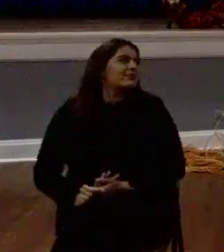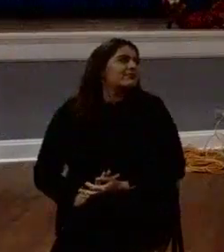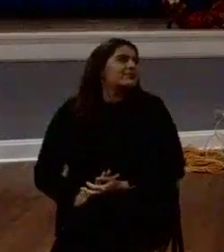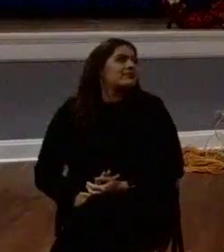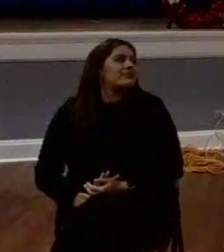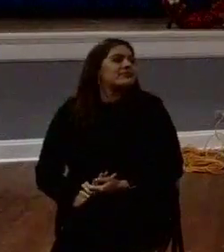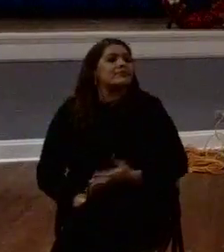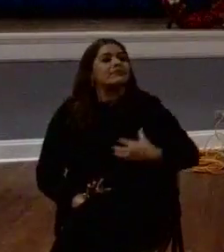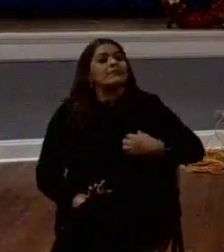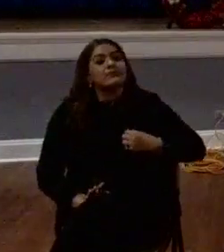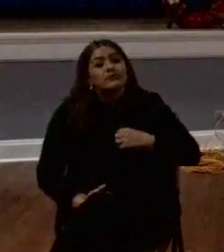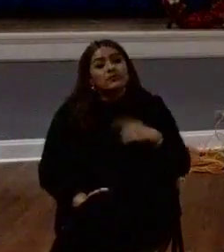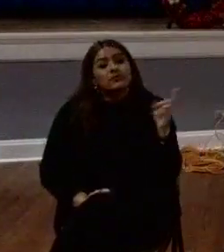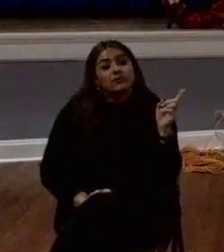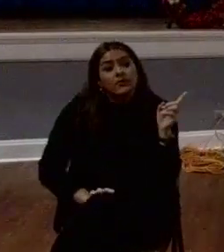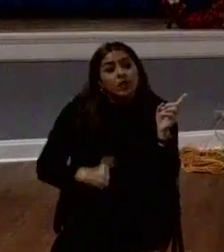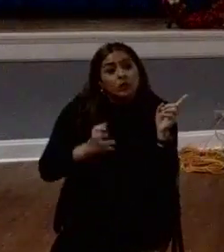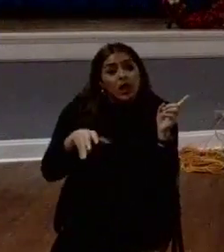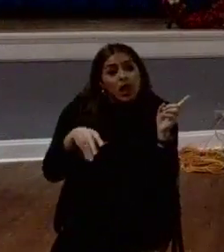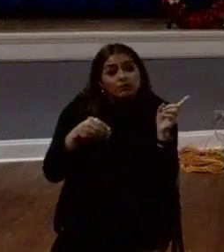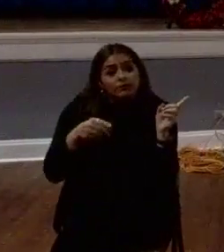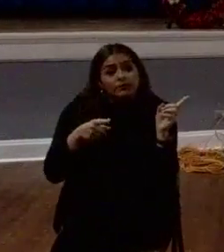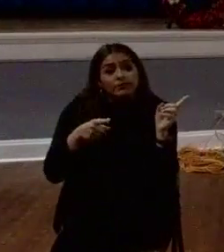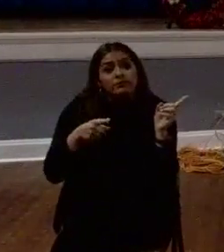Amy, did you want to say something? Oh, I'm sorry. Okay, come.